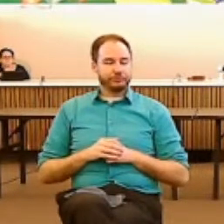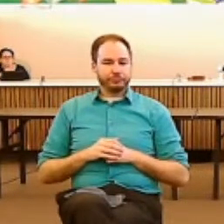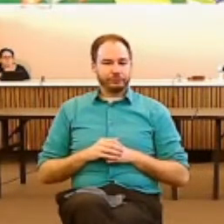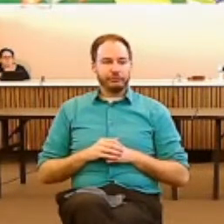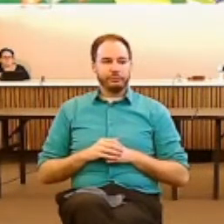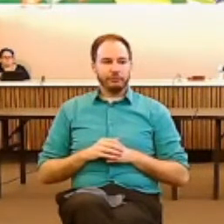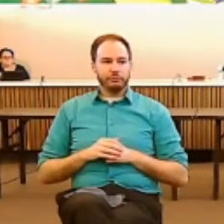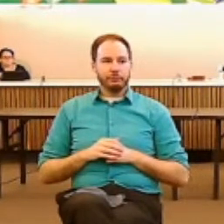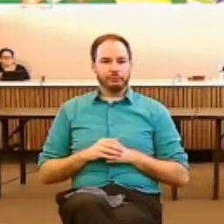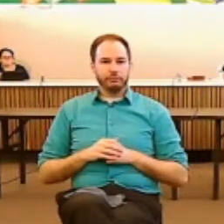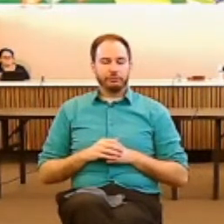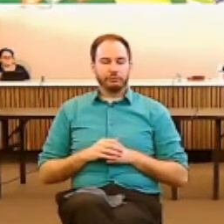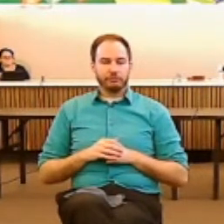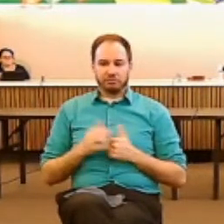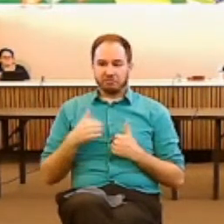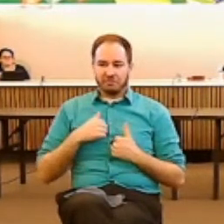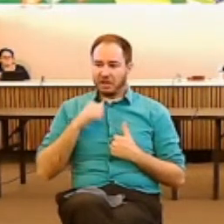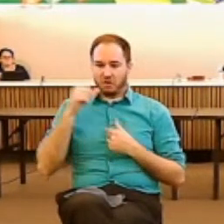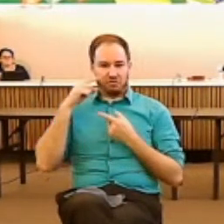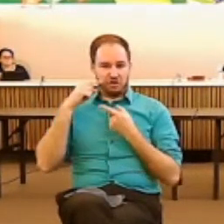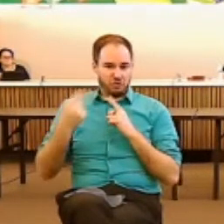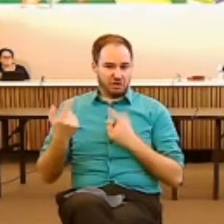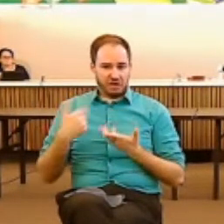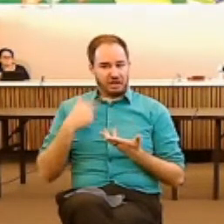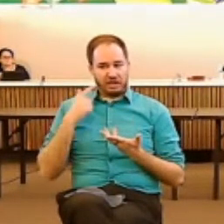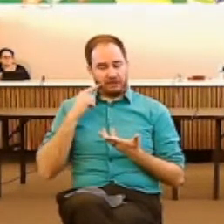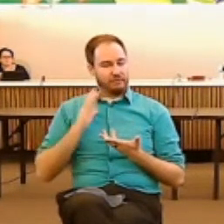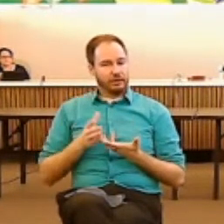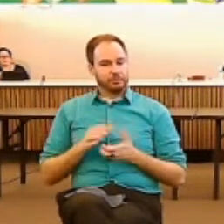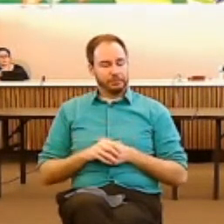And I can't say I disagree with them.